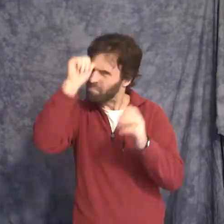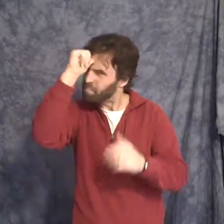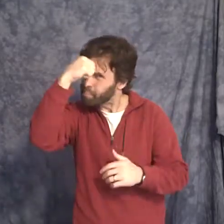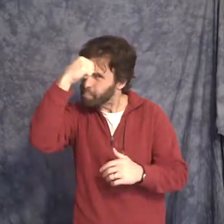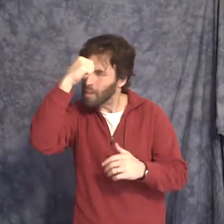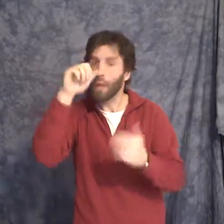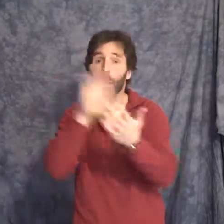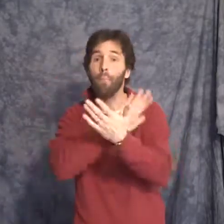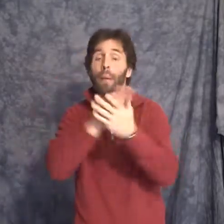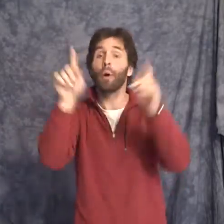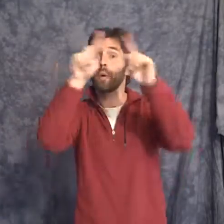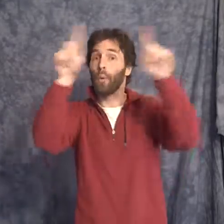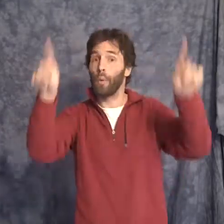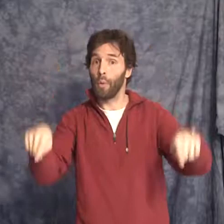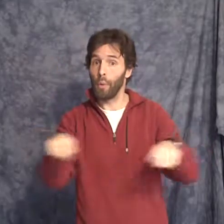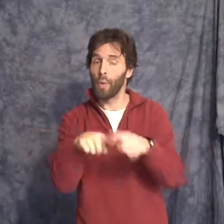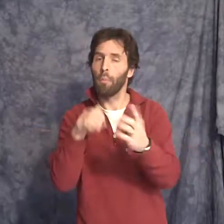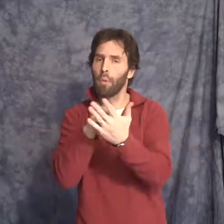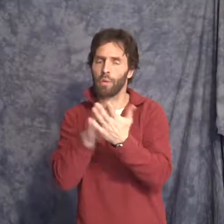And I get the same picture, different color.